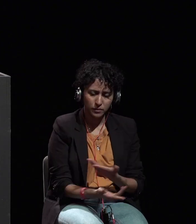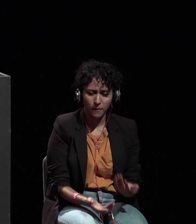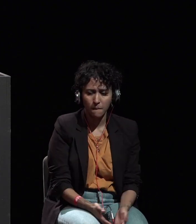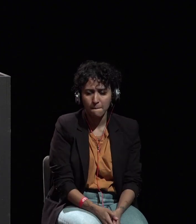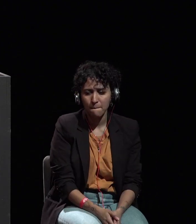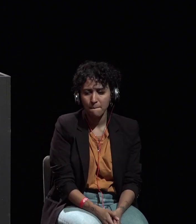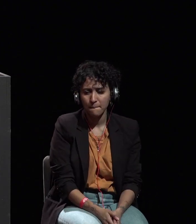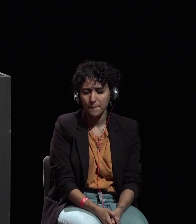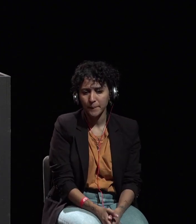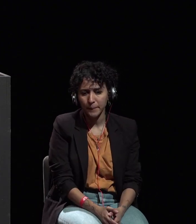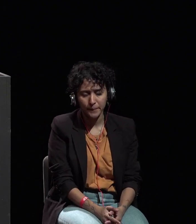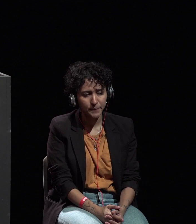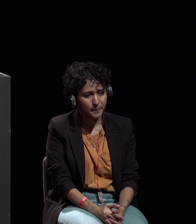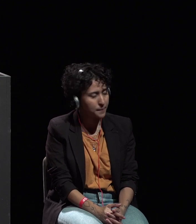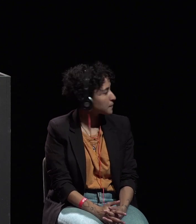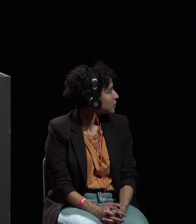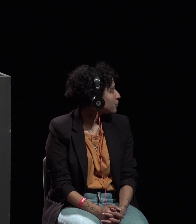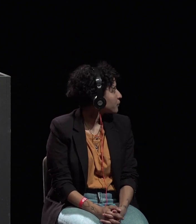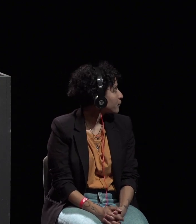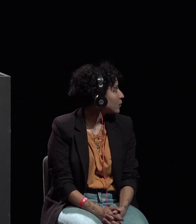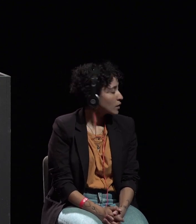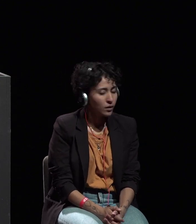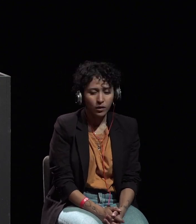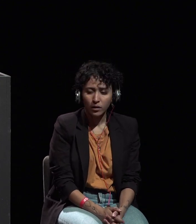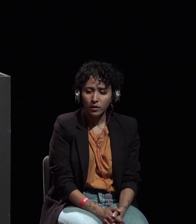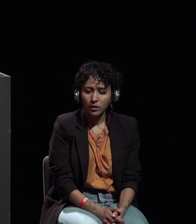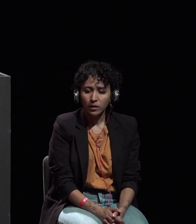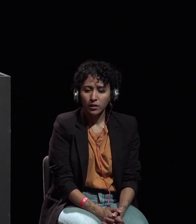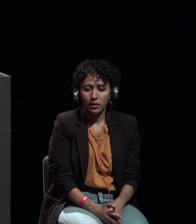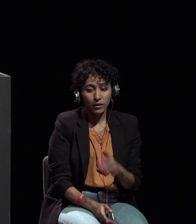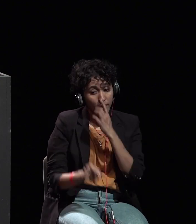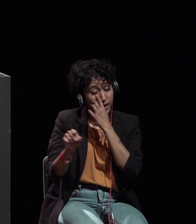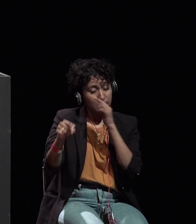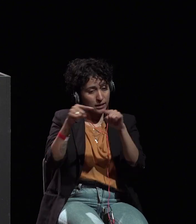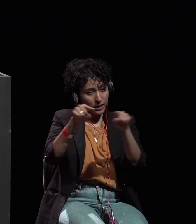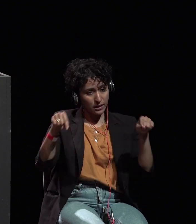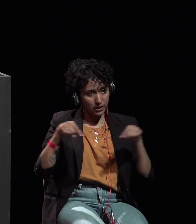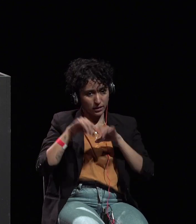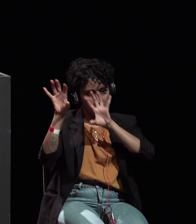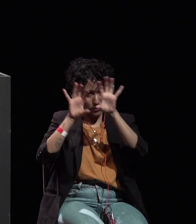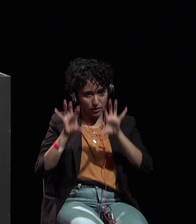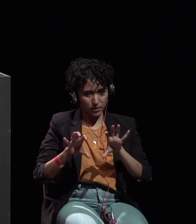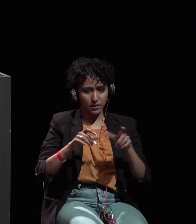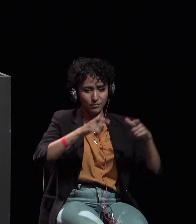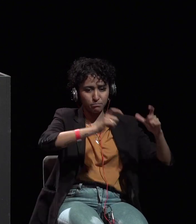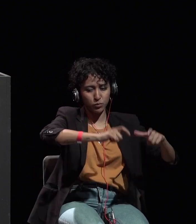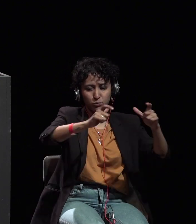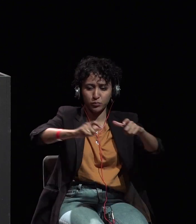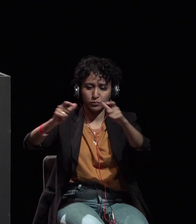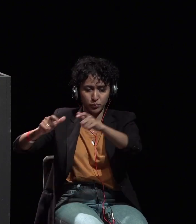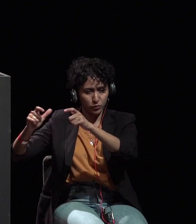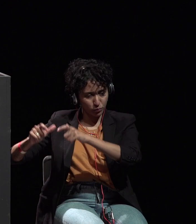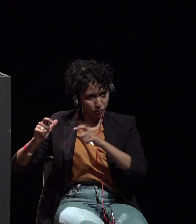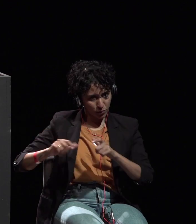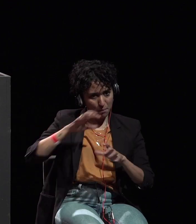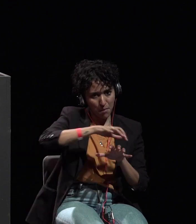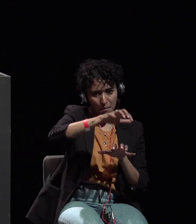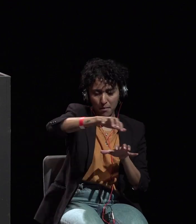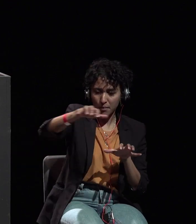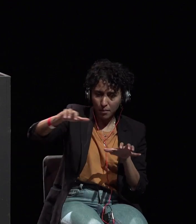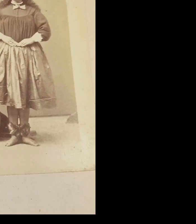The materials in this gallery, with few exceptions, came from the archives of our college alumnus, Samuel Chapman Armstrong, and Armstrong's collection